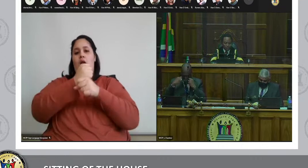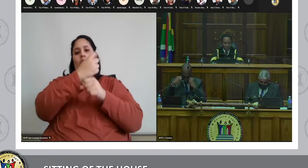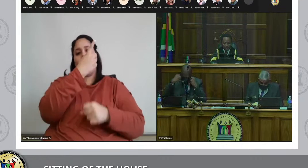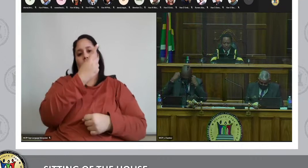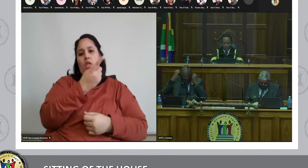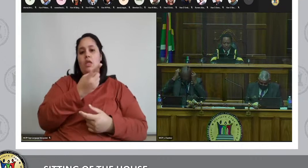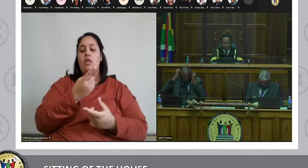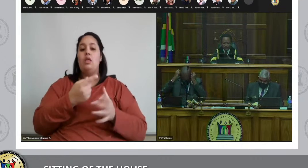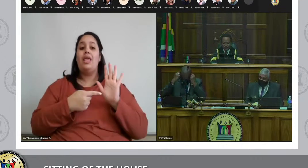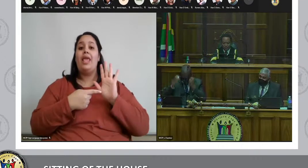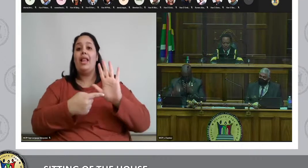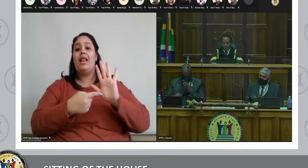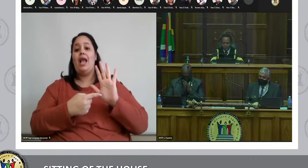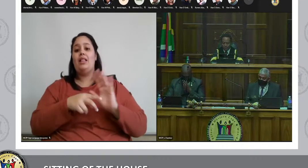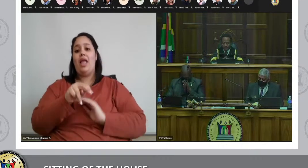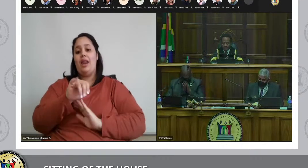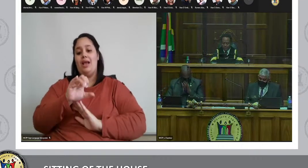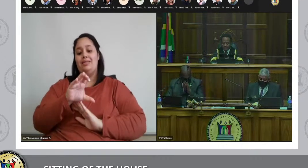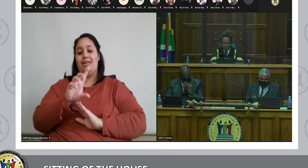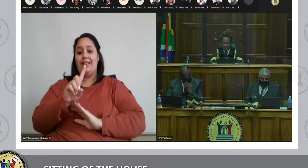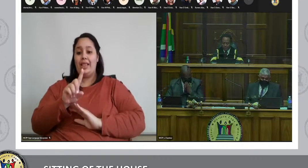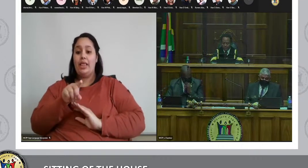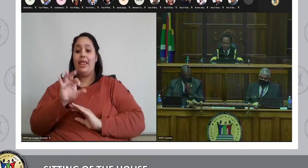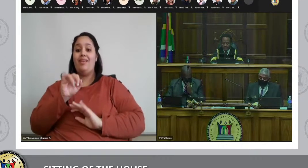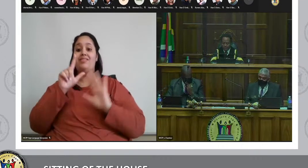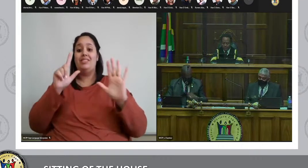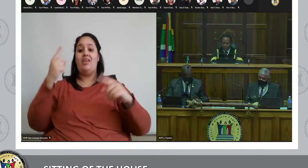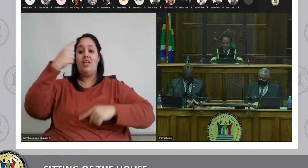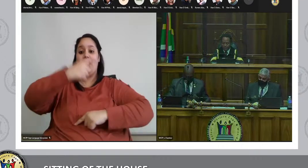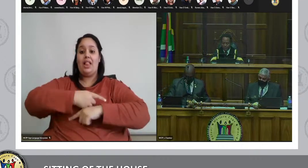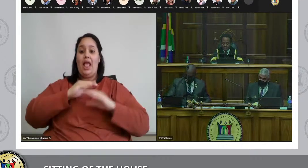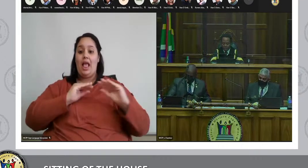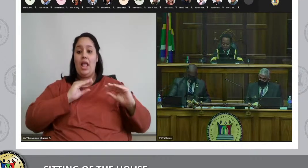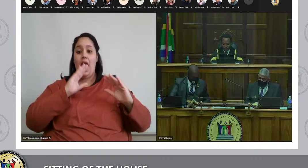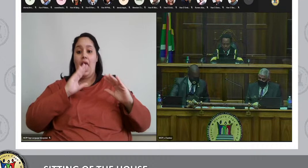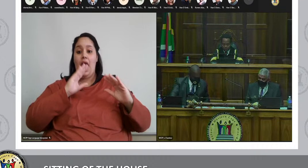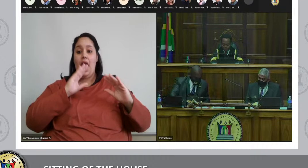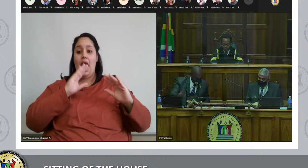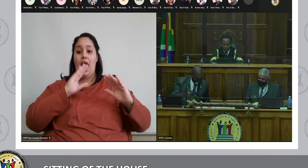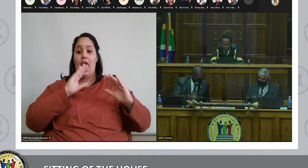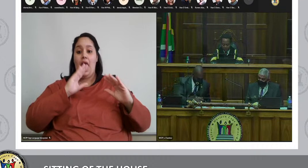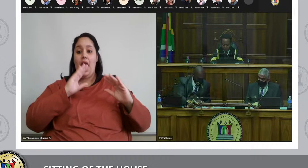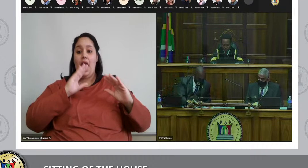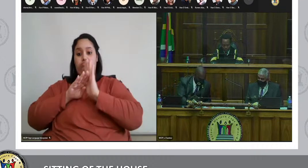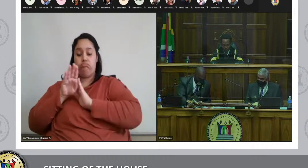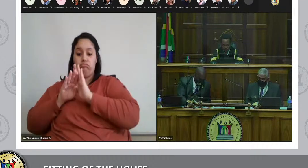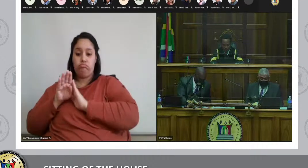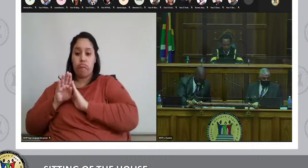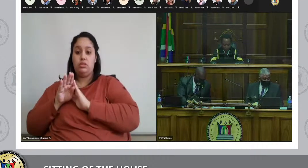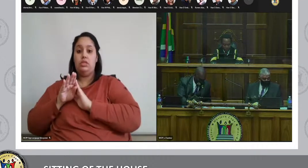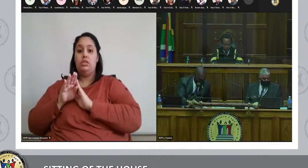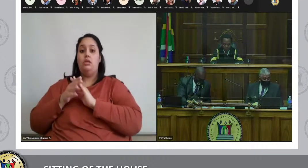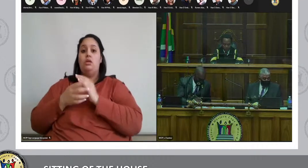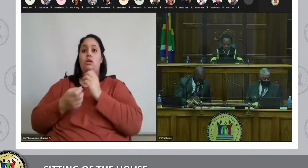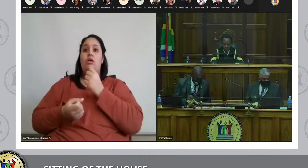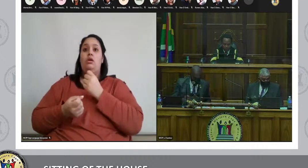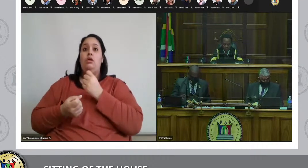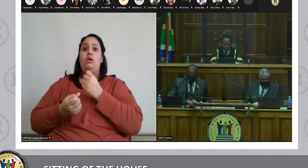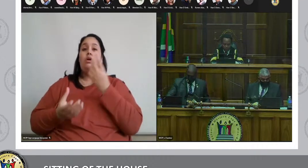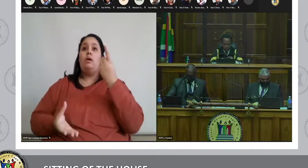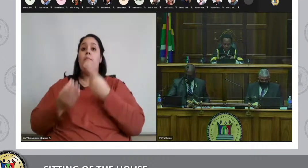indicator for the NICD is if the 7-day moving average of case incidence has